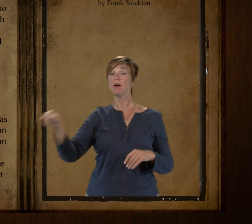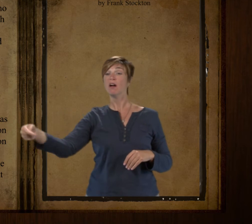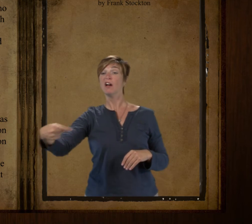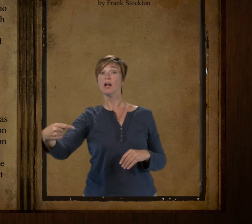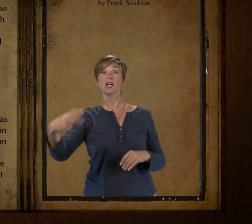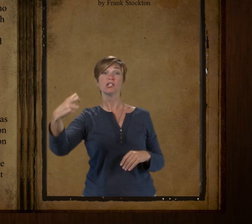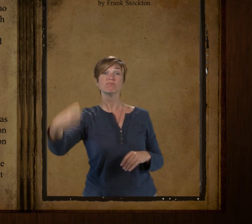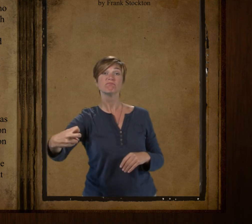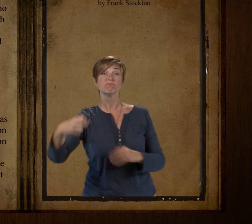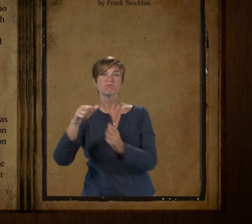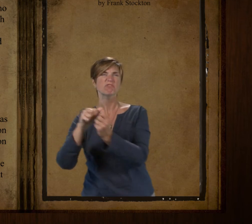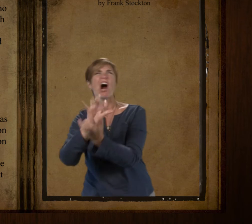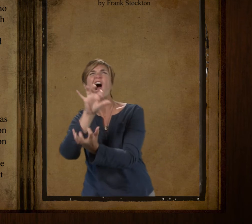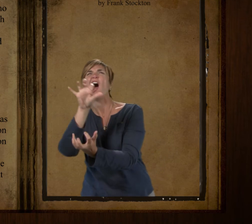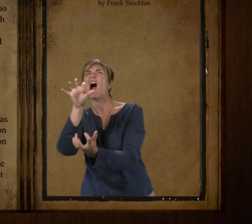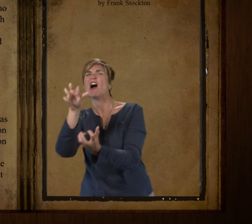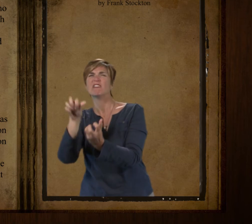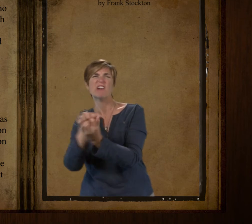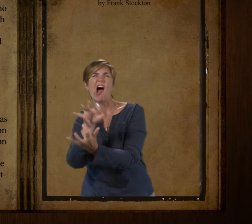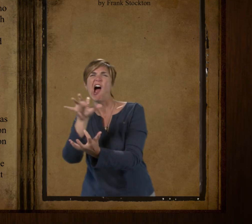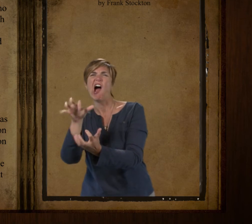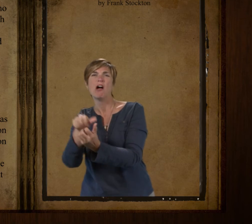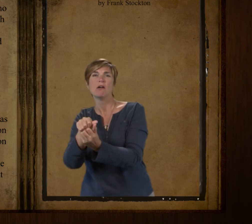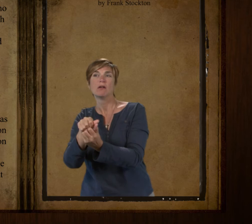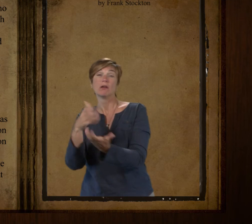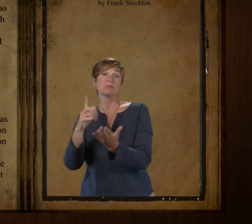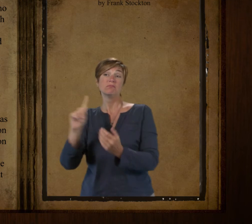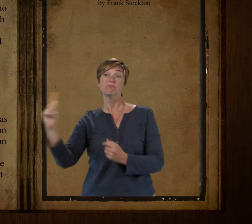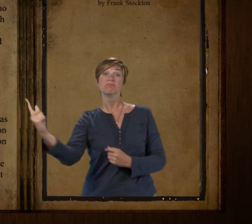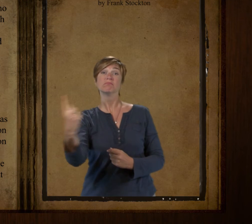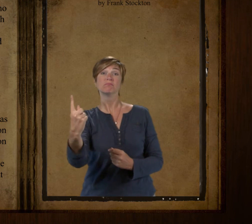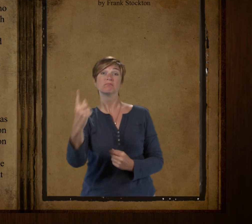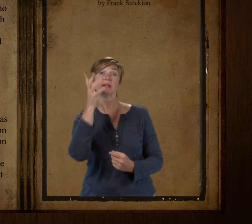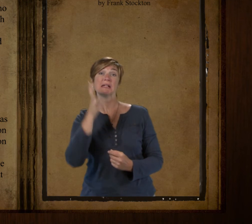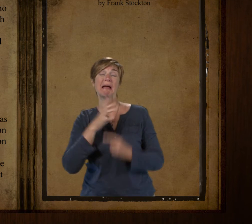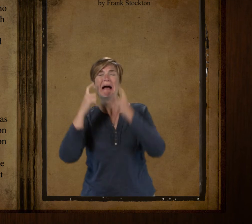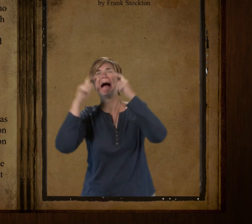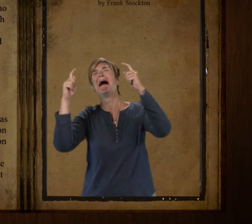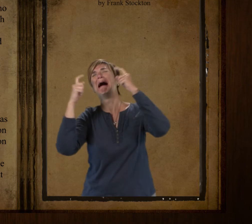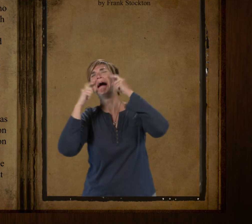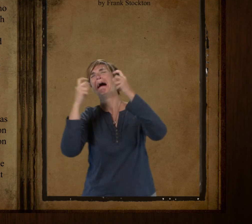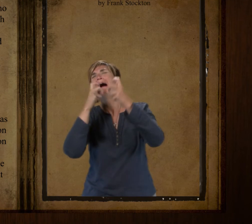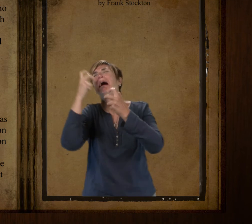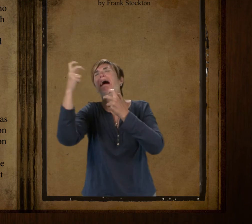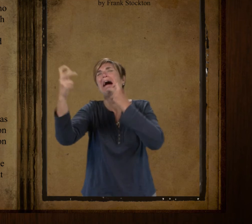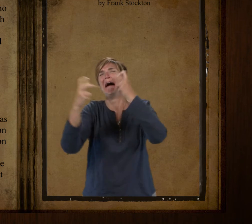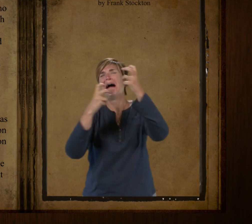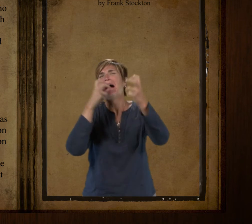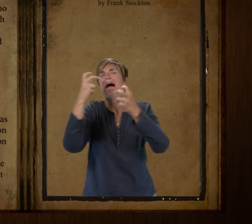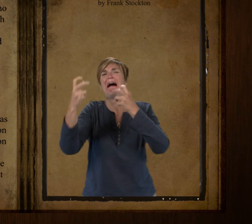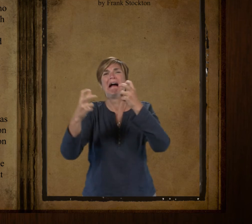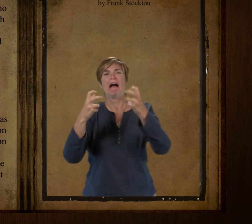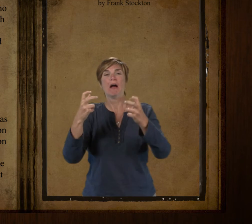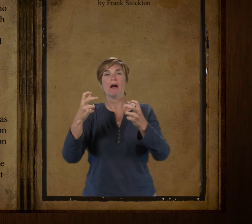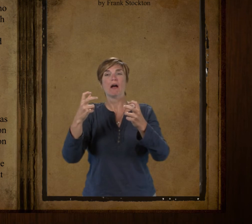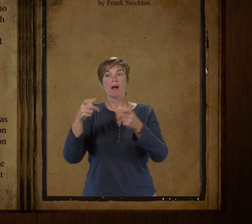But gold, and the power of a woman's will, had brought the secret to the princess.